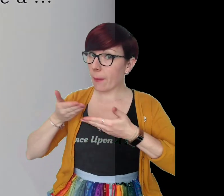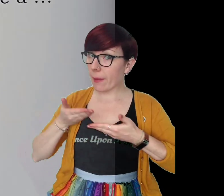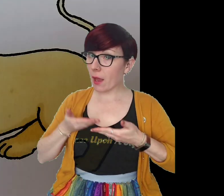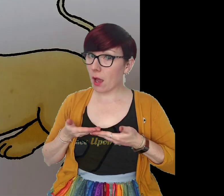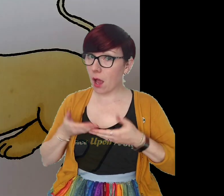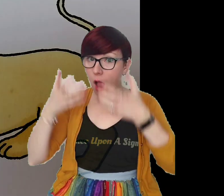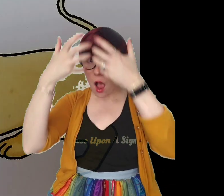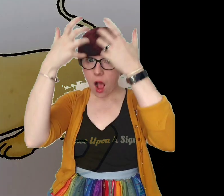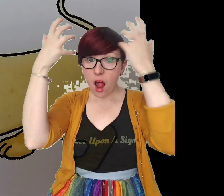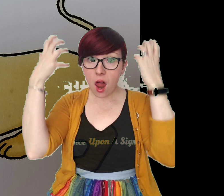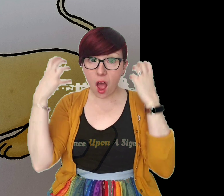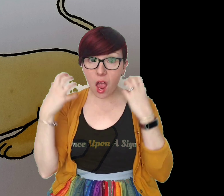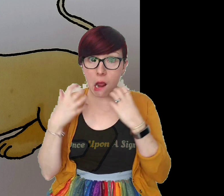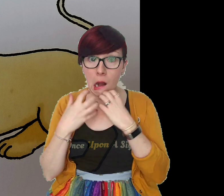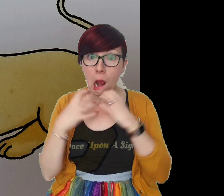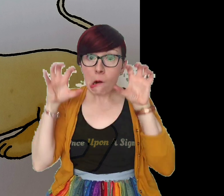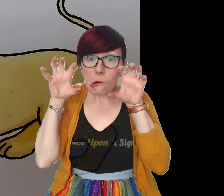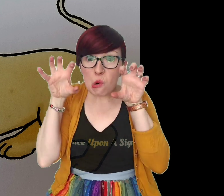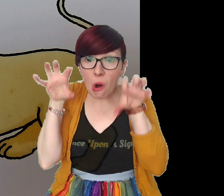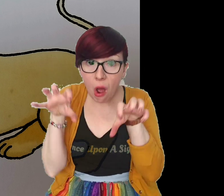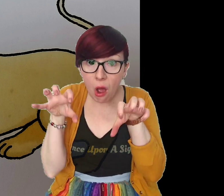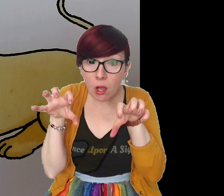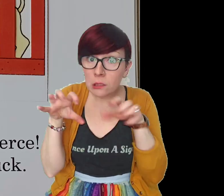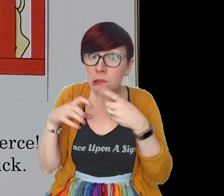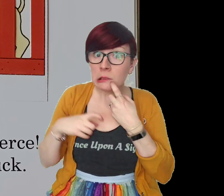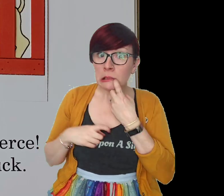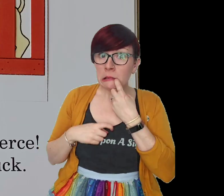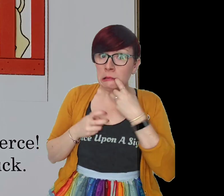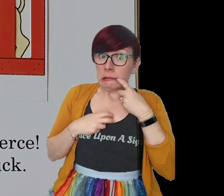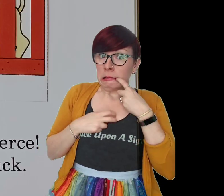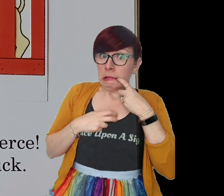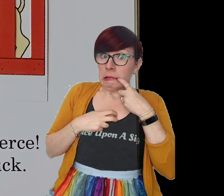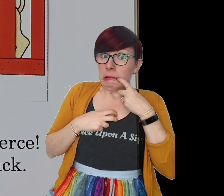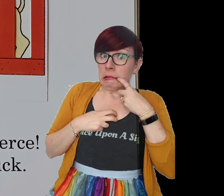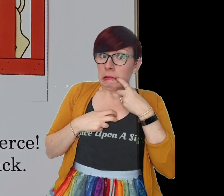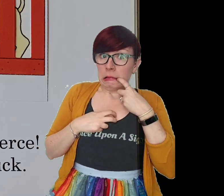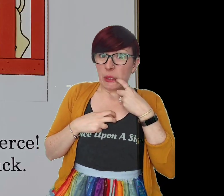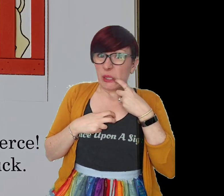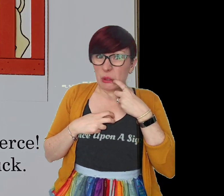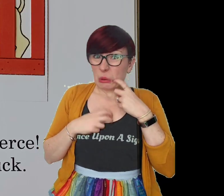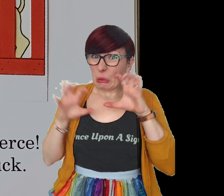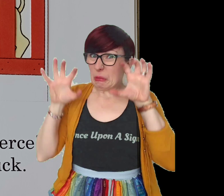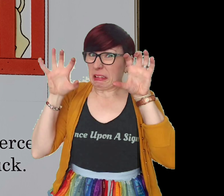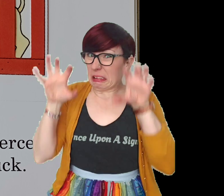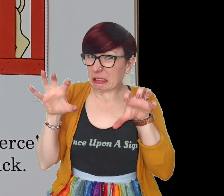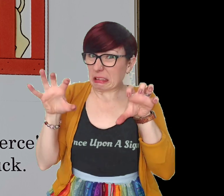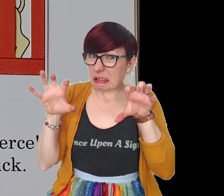So they sent me a lion. Roar! Oh, but he was too